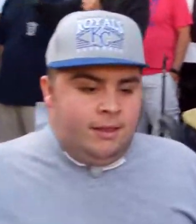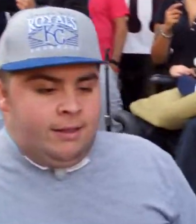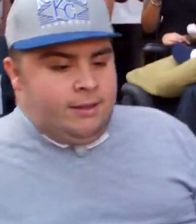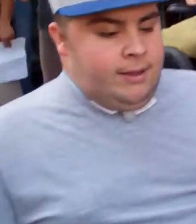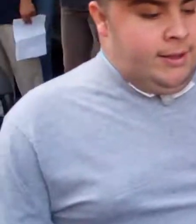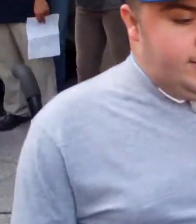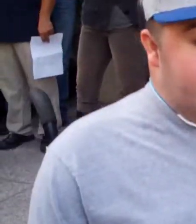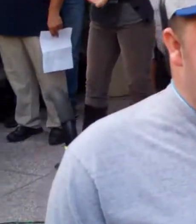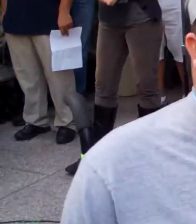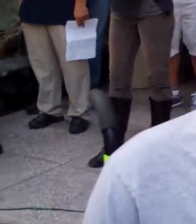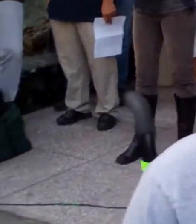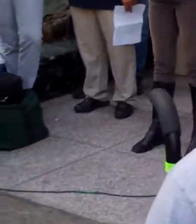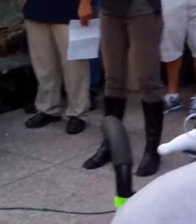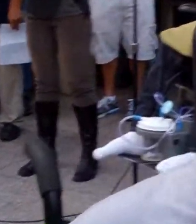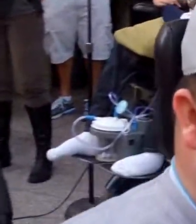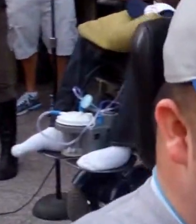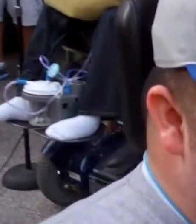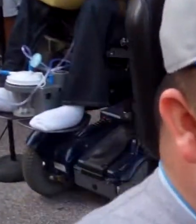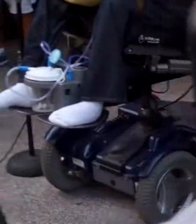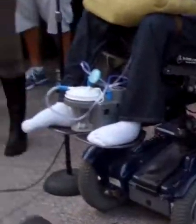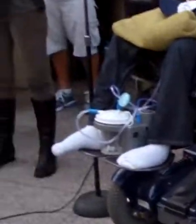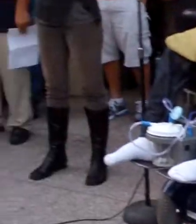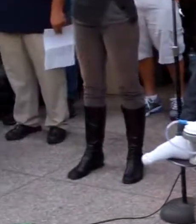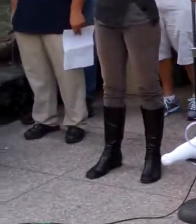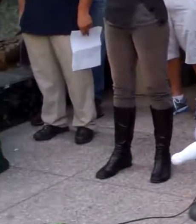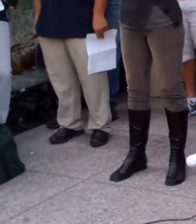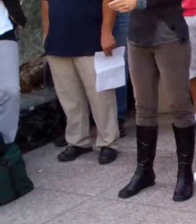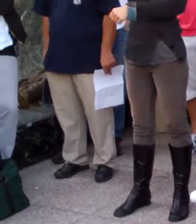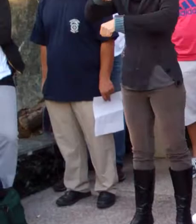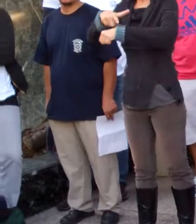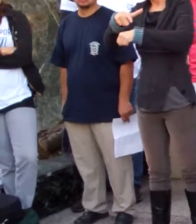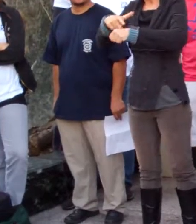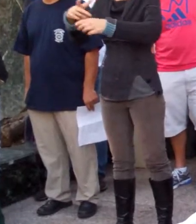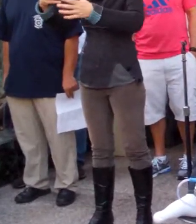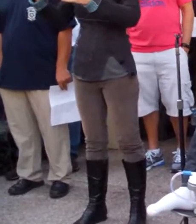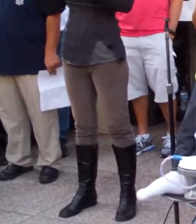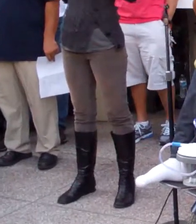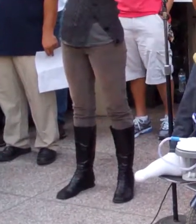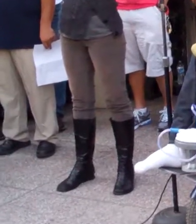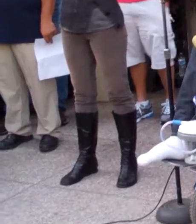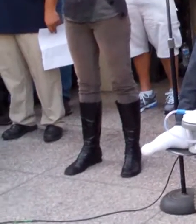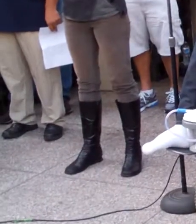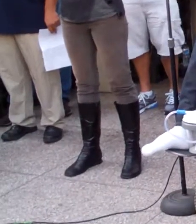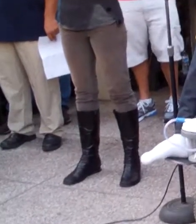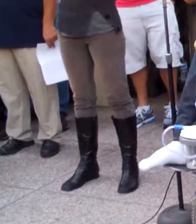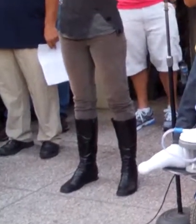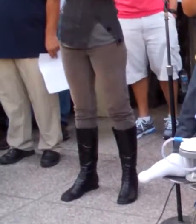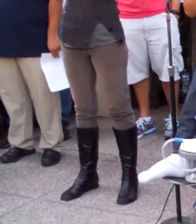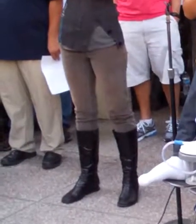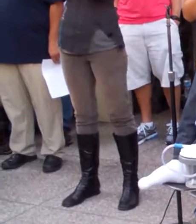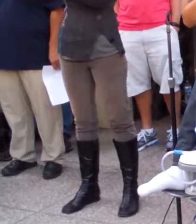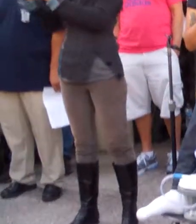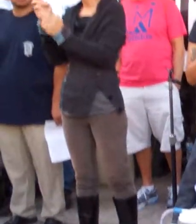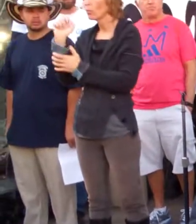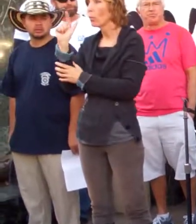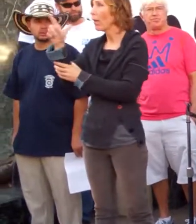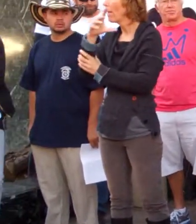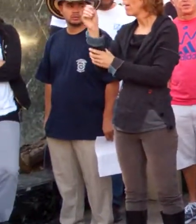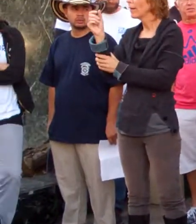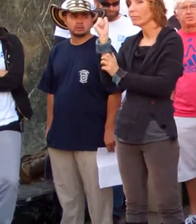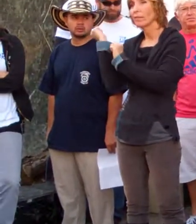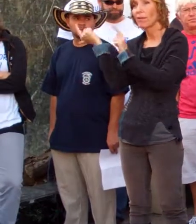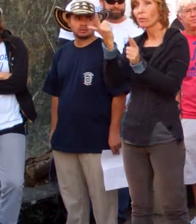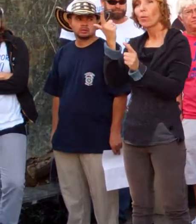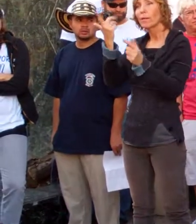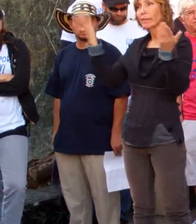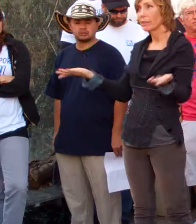might know her. She actually reached out to Raul. She's here on her own time. She wants to speak to what's going on here with Raul and everybody